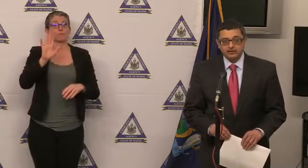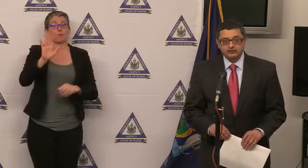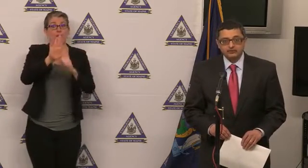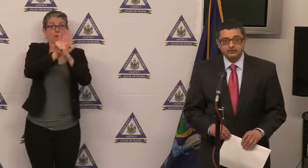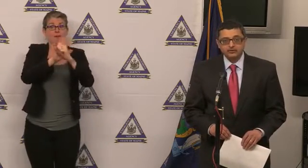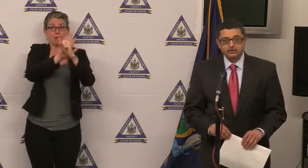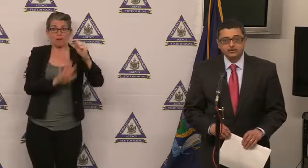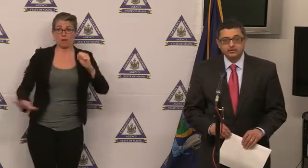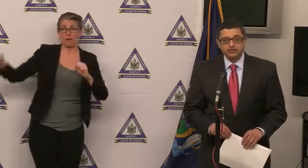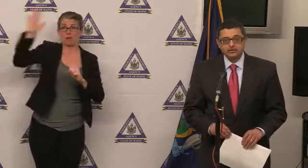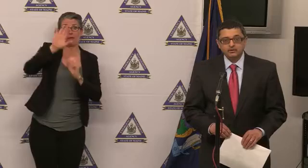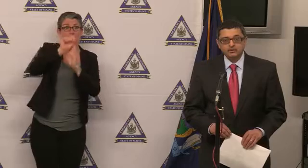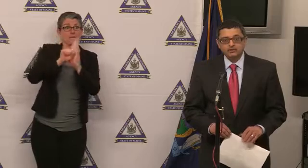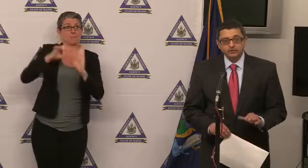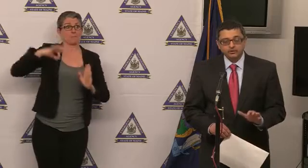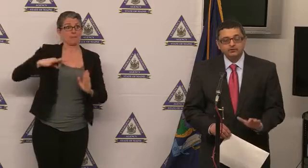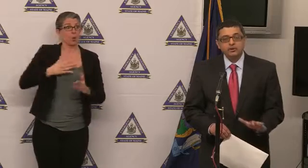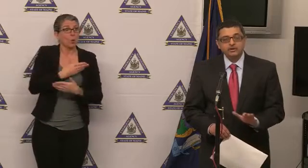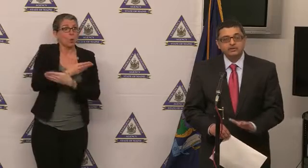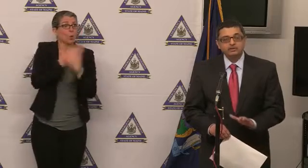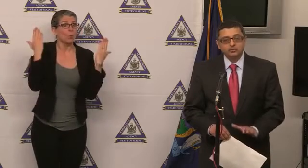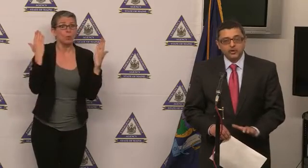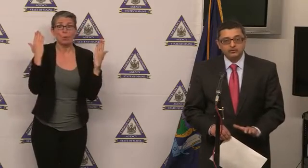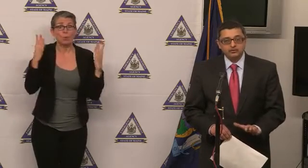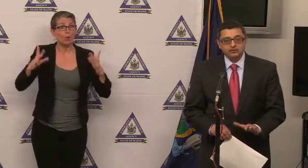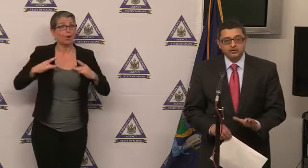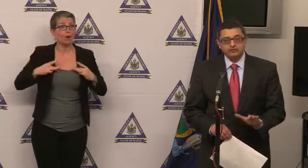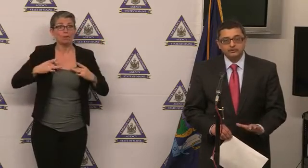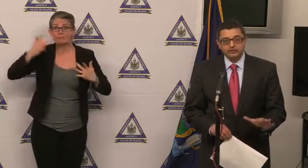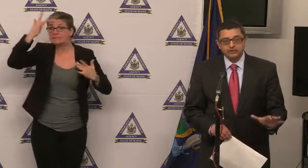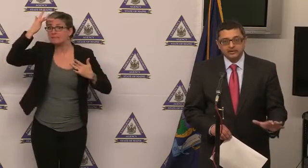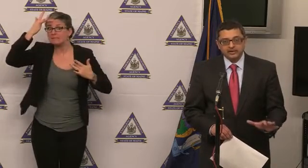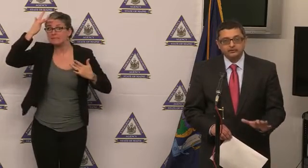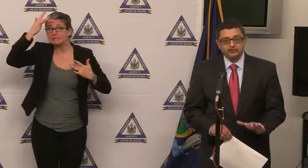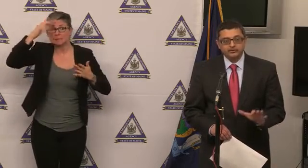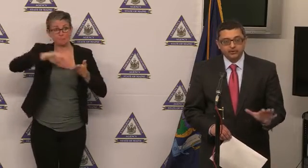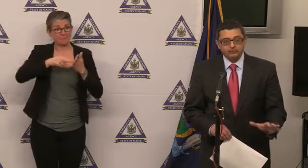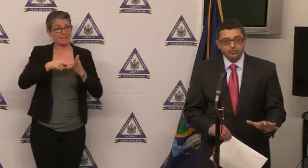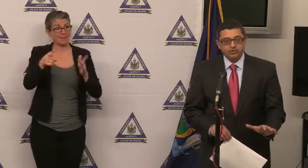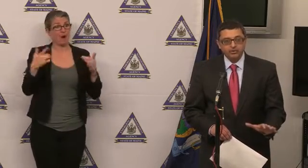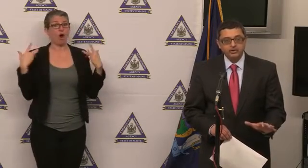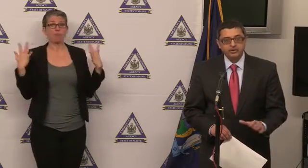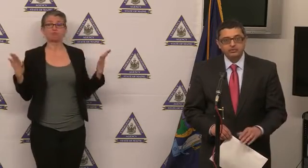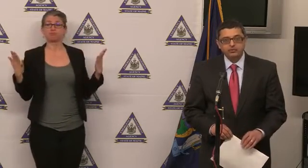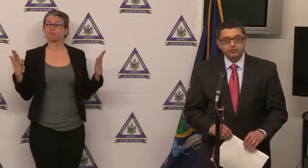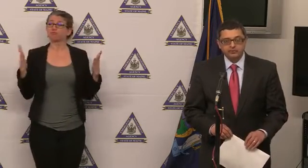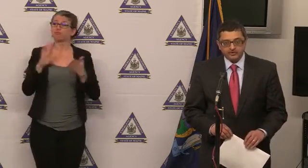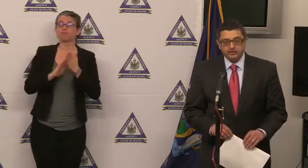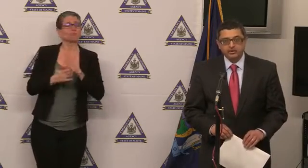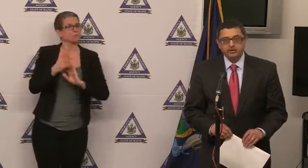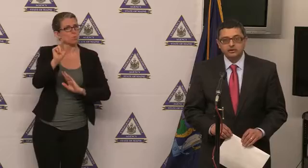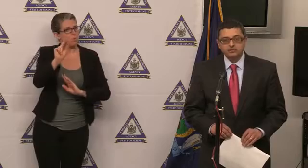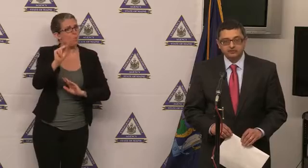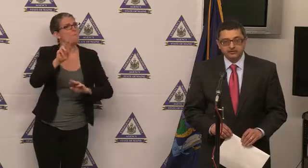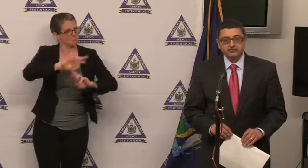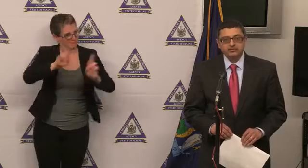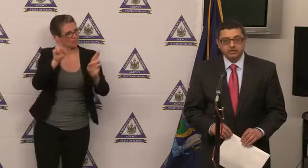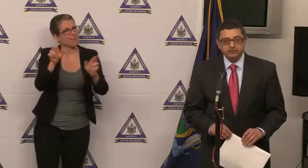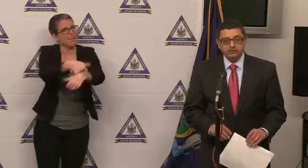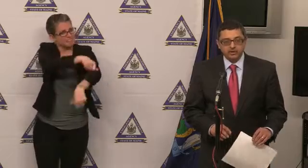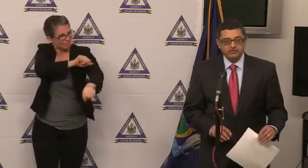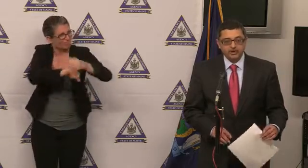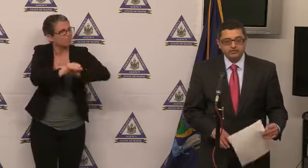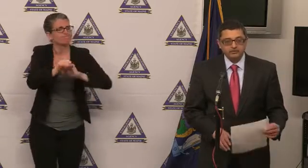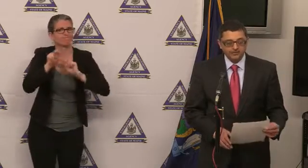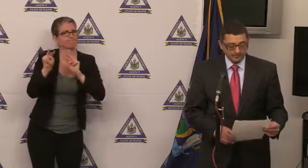recorded cases, there is no need to wait until your county is on the board before taking preventive